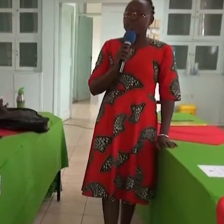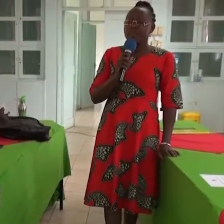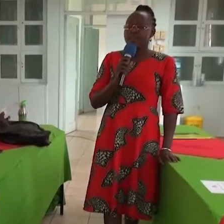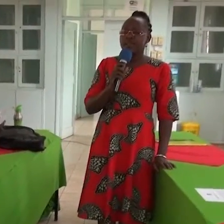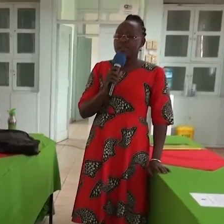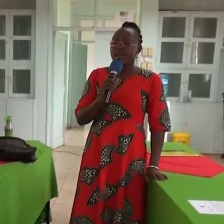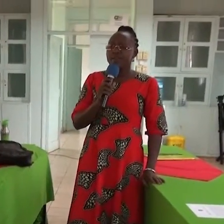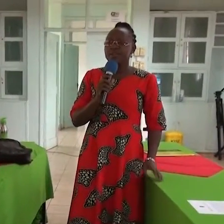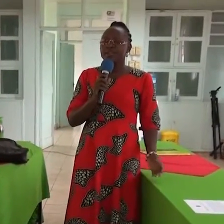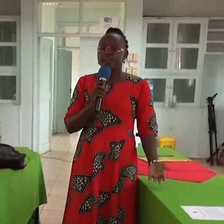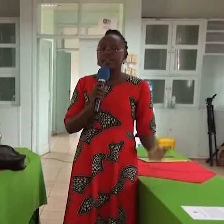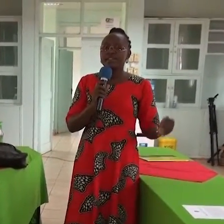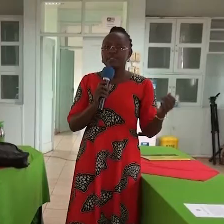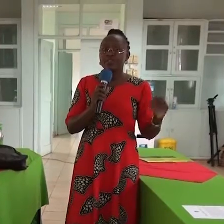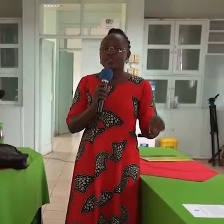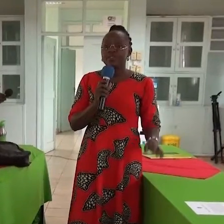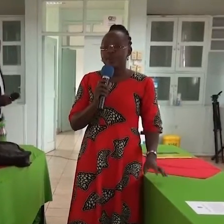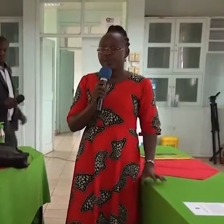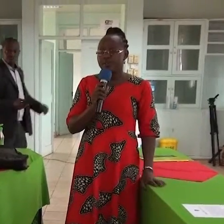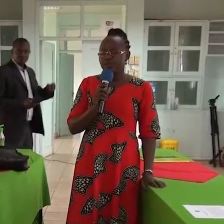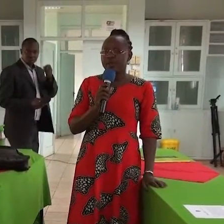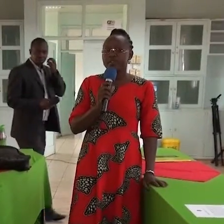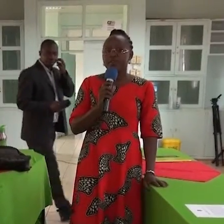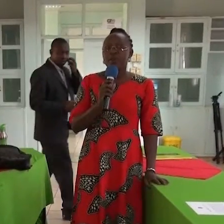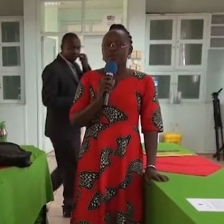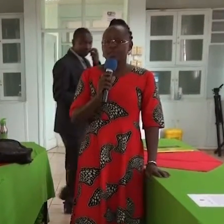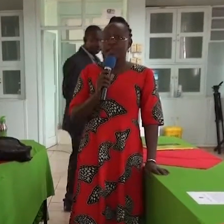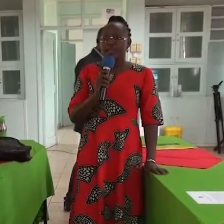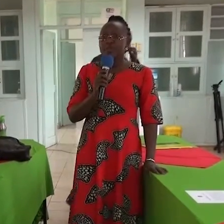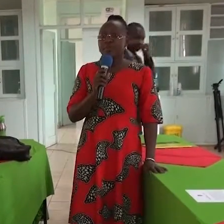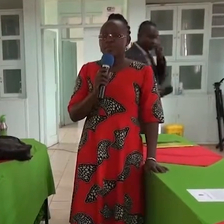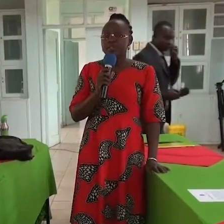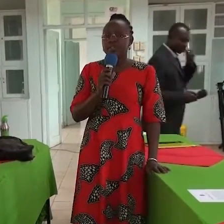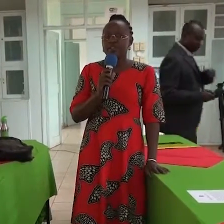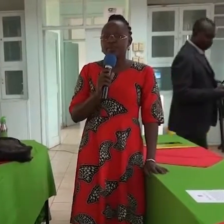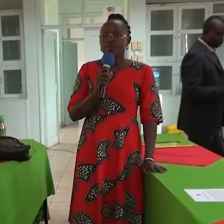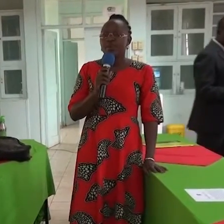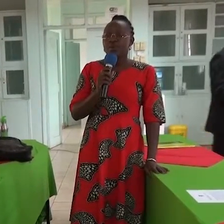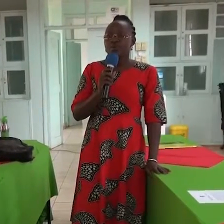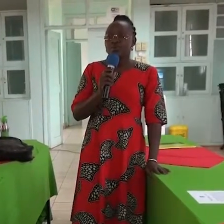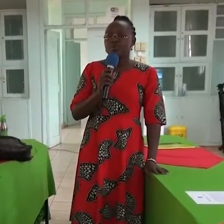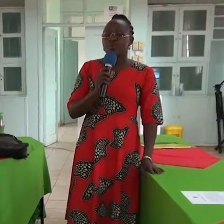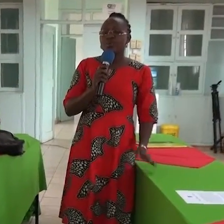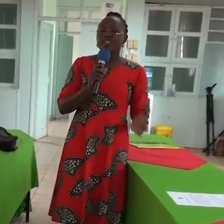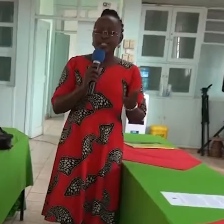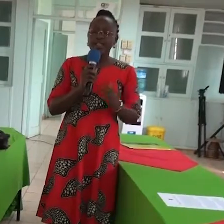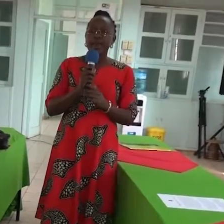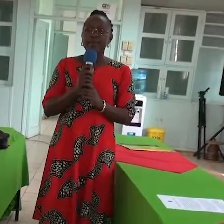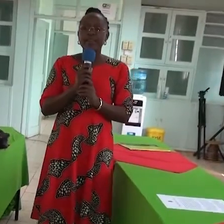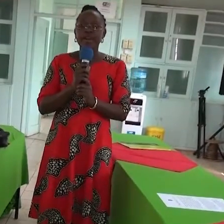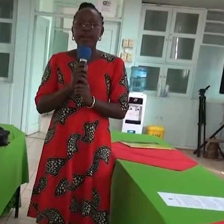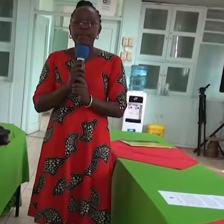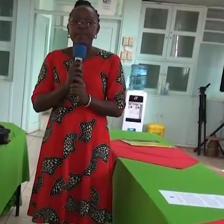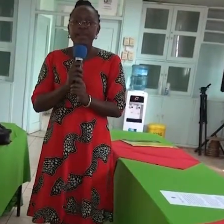then it means that we don't have any reason even to have this workshop. So we are here because we need to straighten